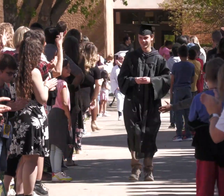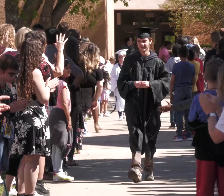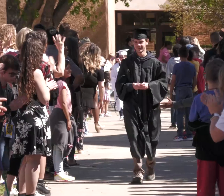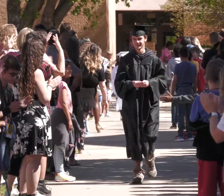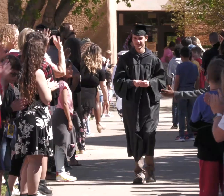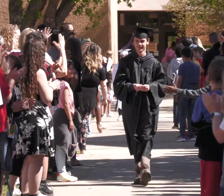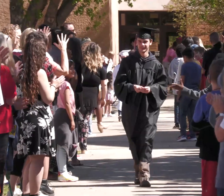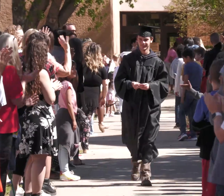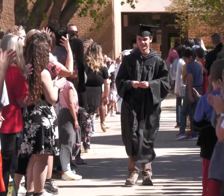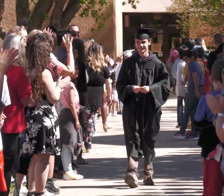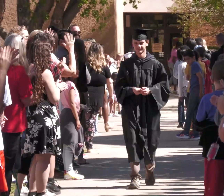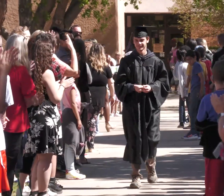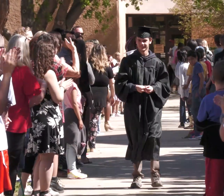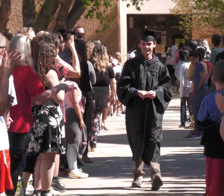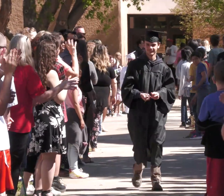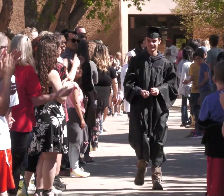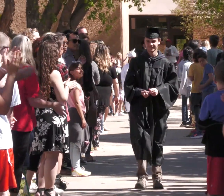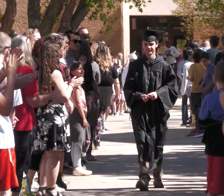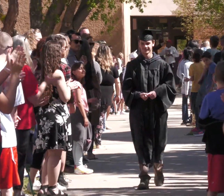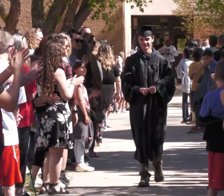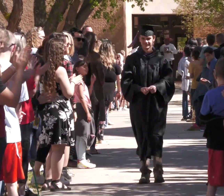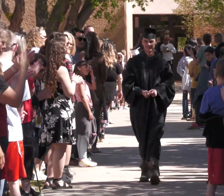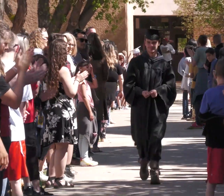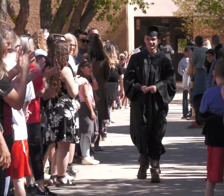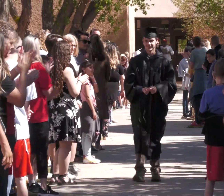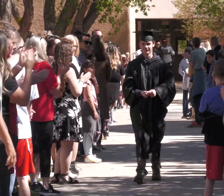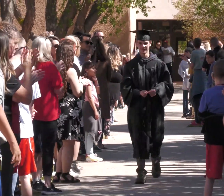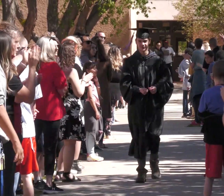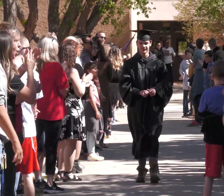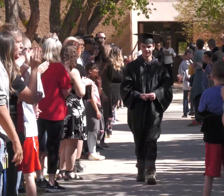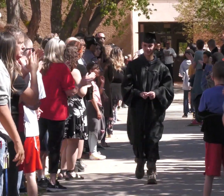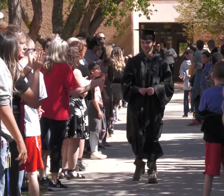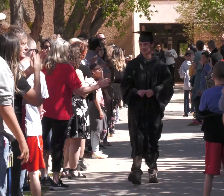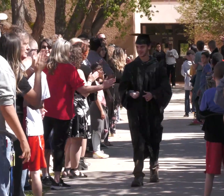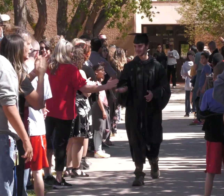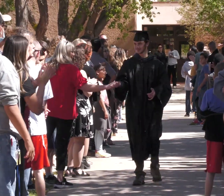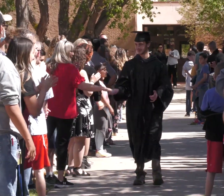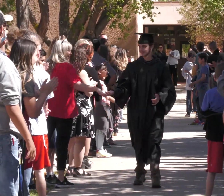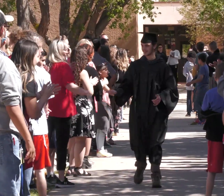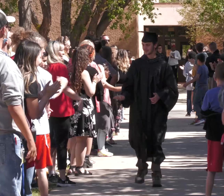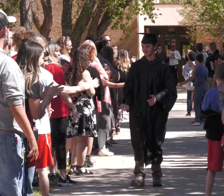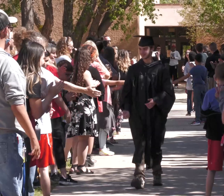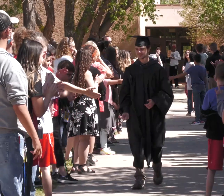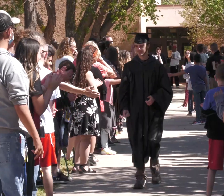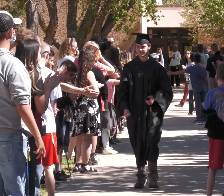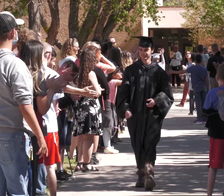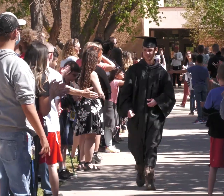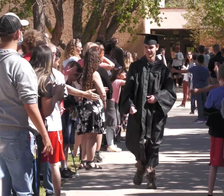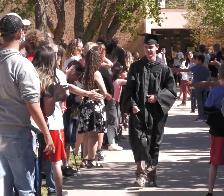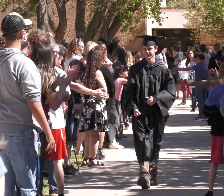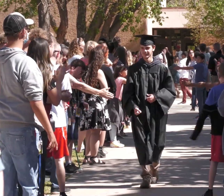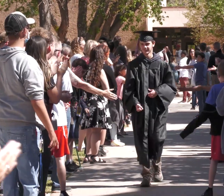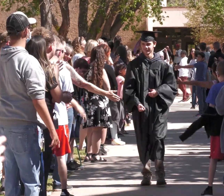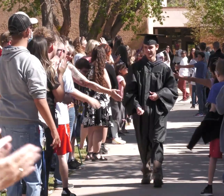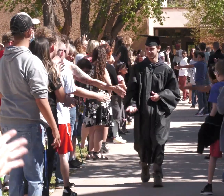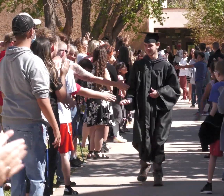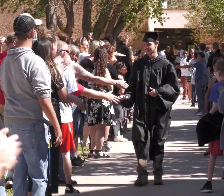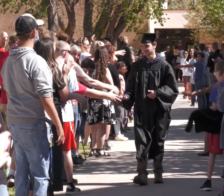black